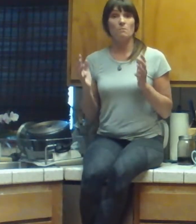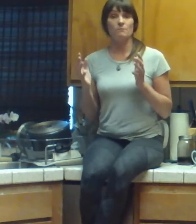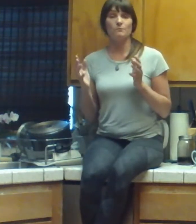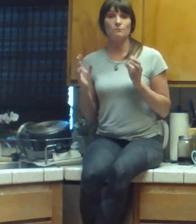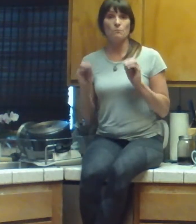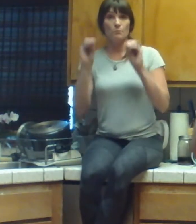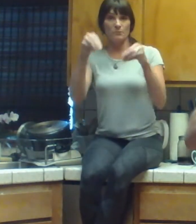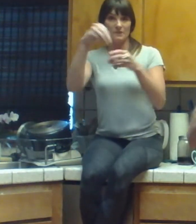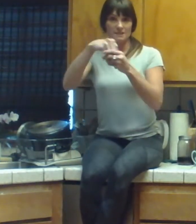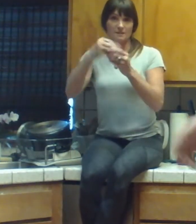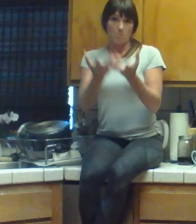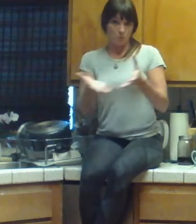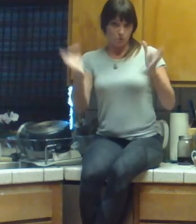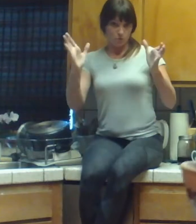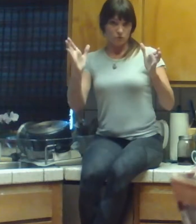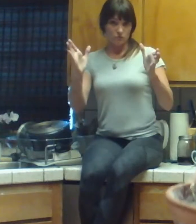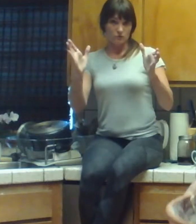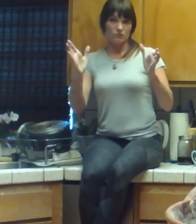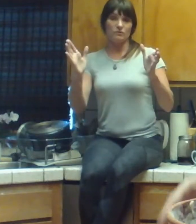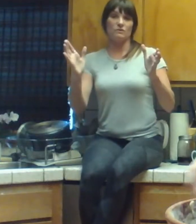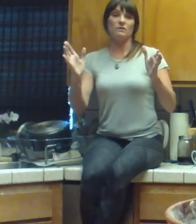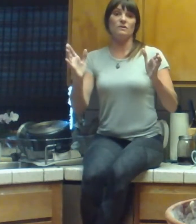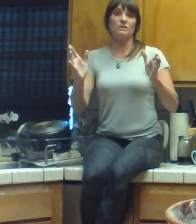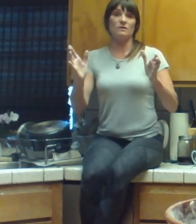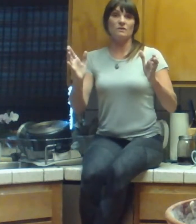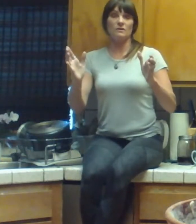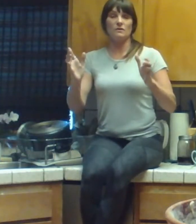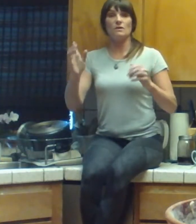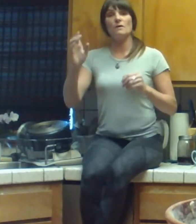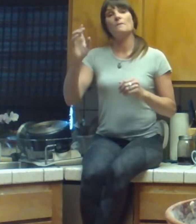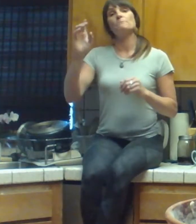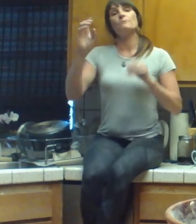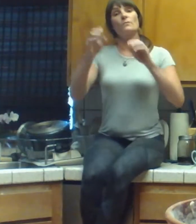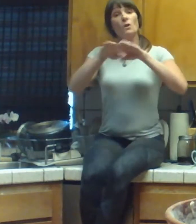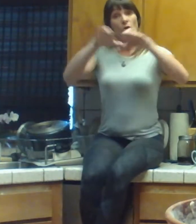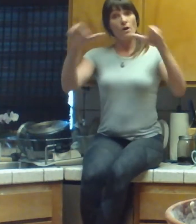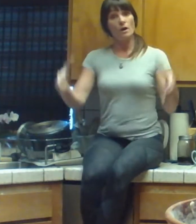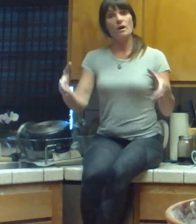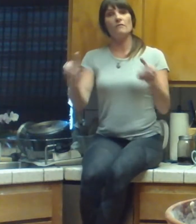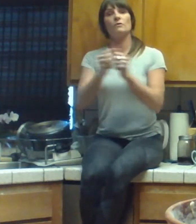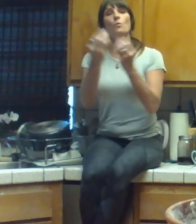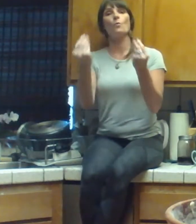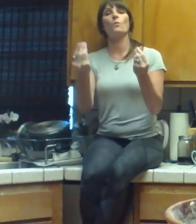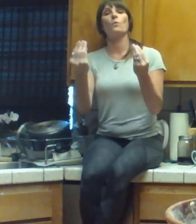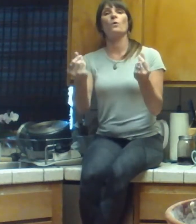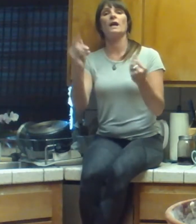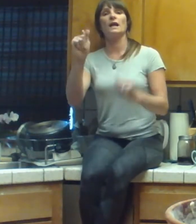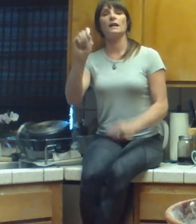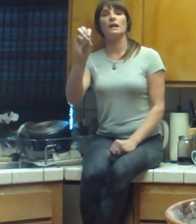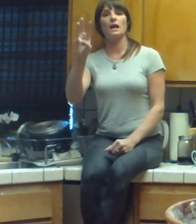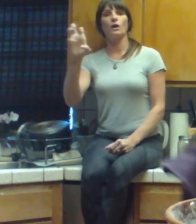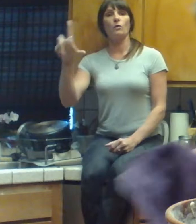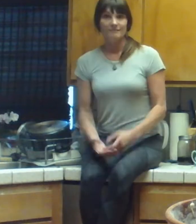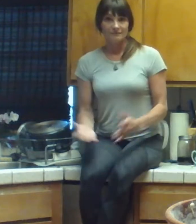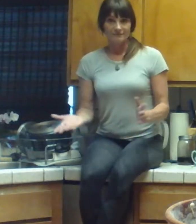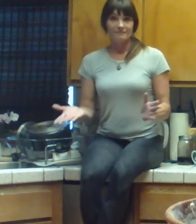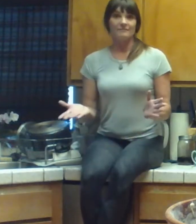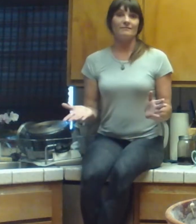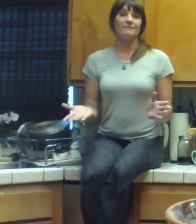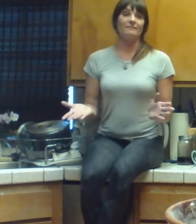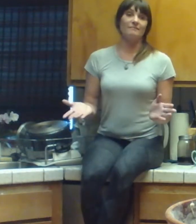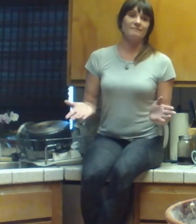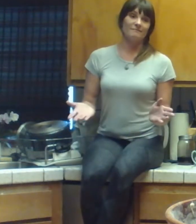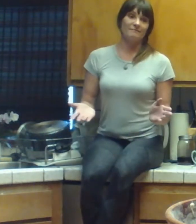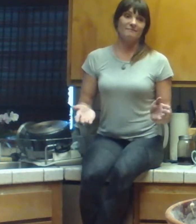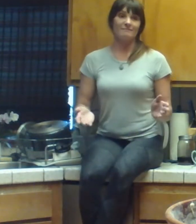bowl, and going to cover it with towel. A little bit of water in the towel. Nice